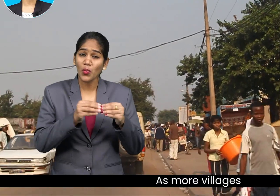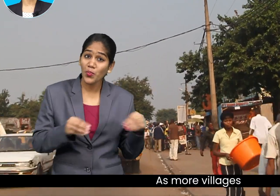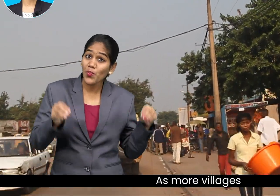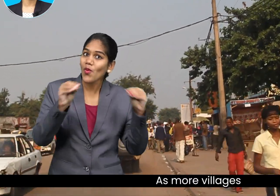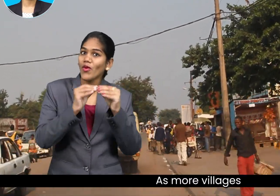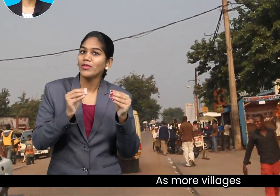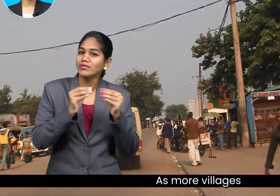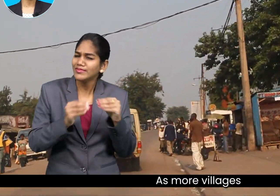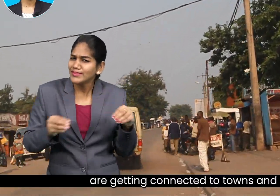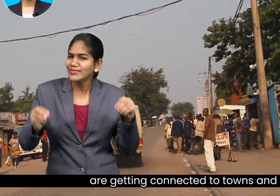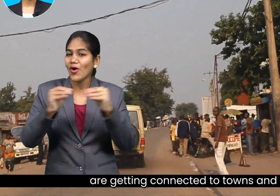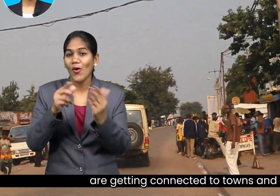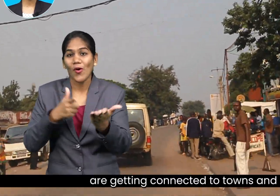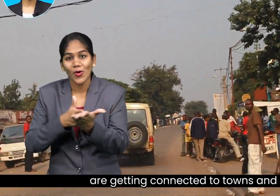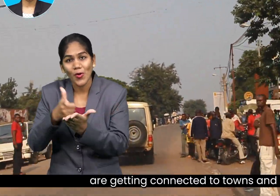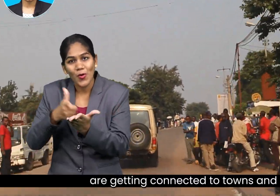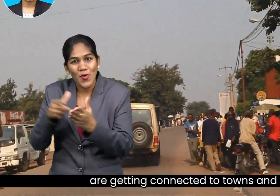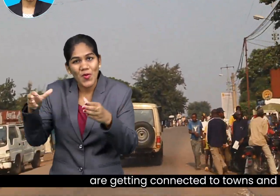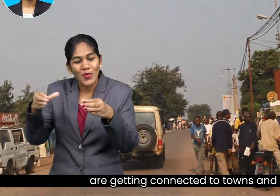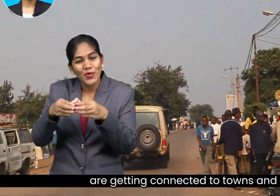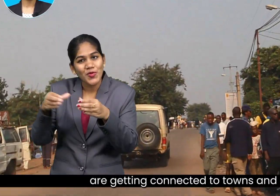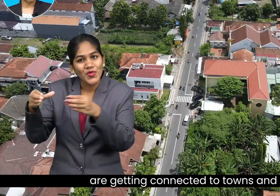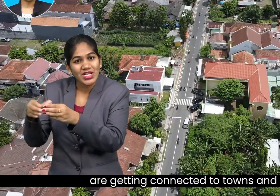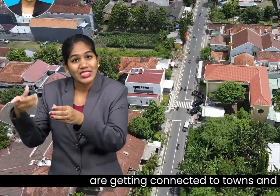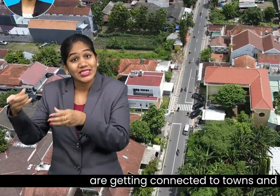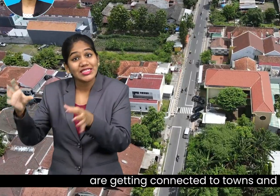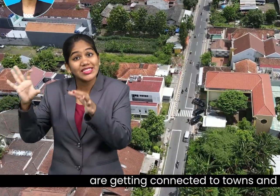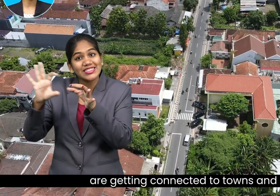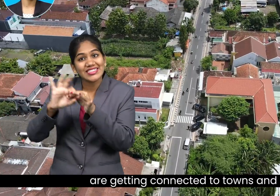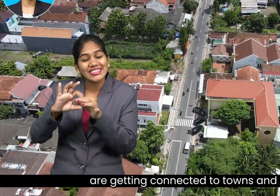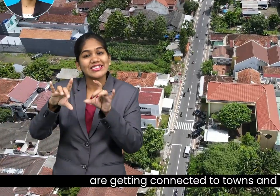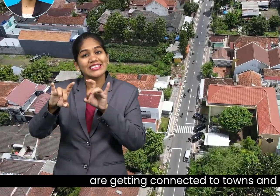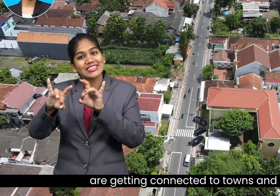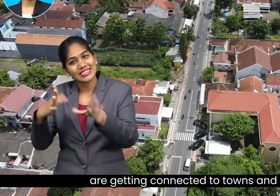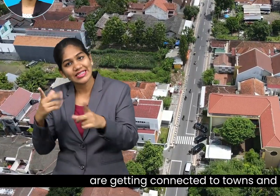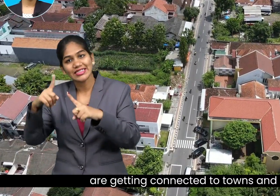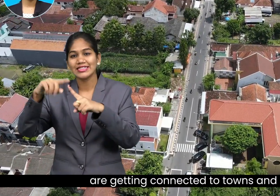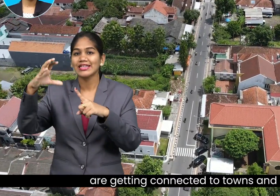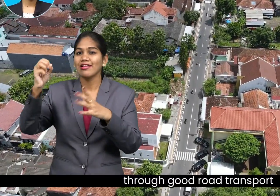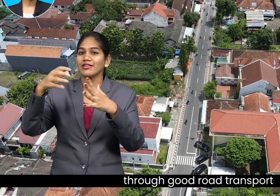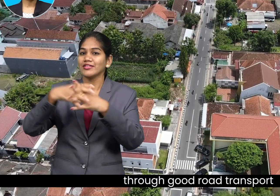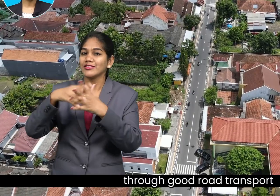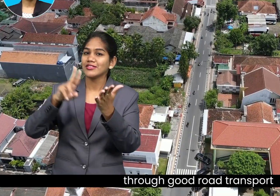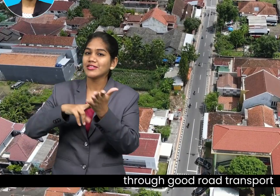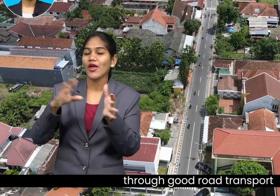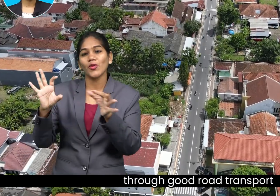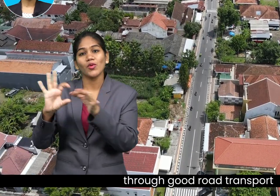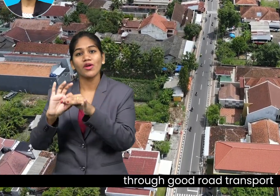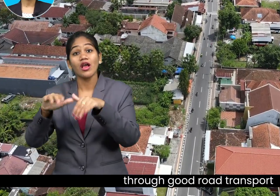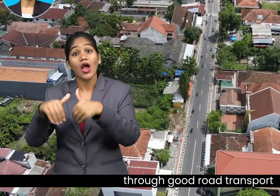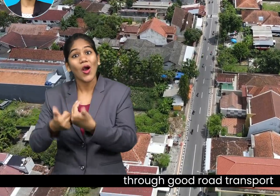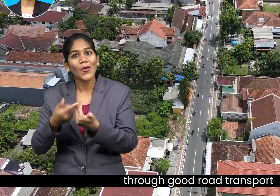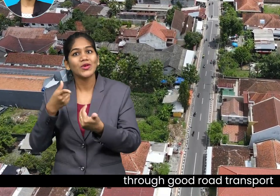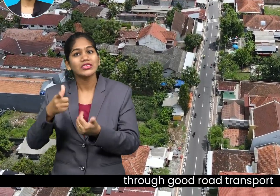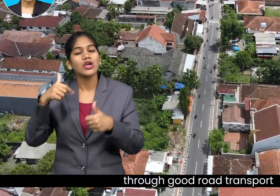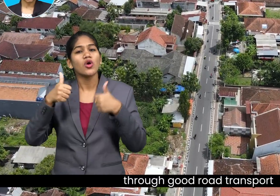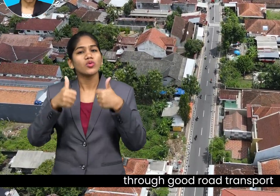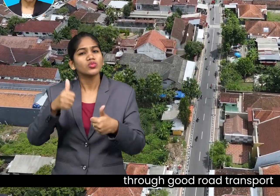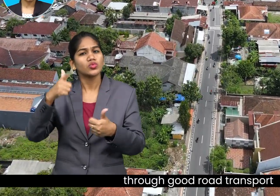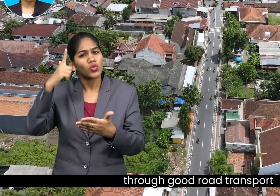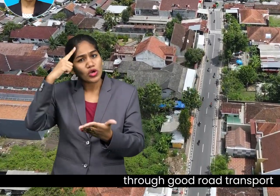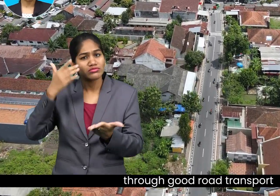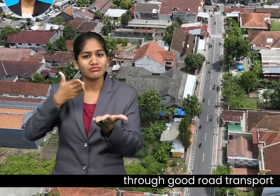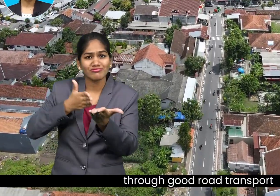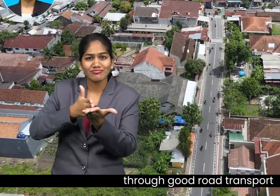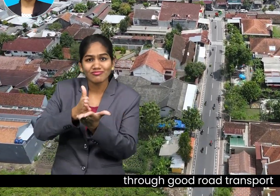As more villages are getting connected to town and cities through good road